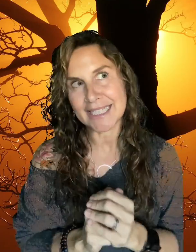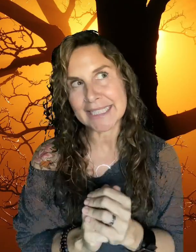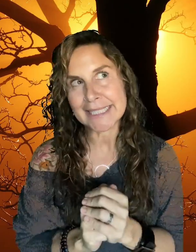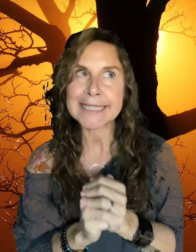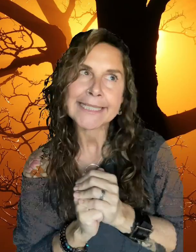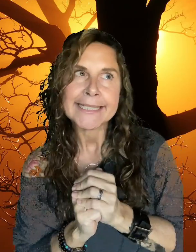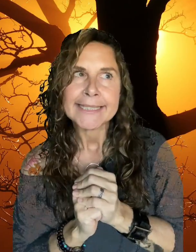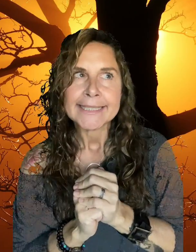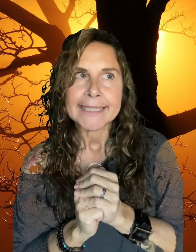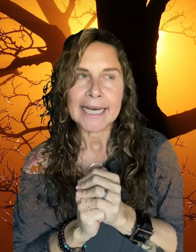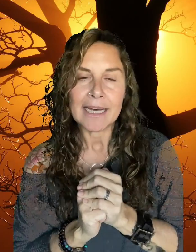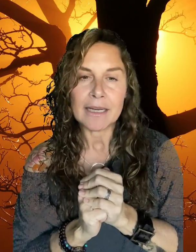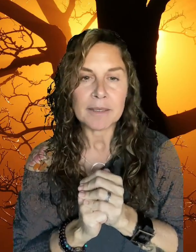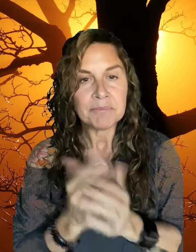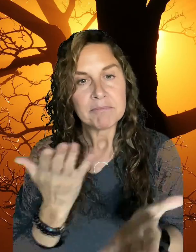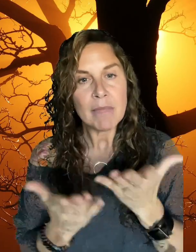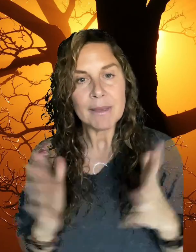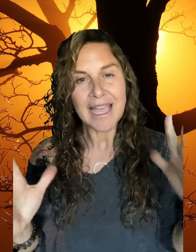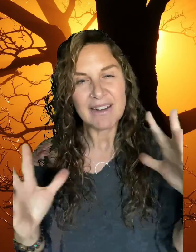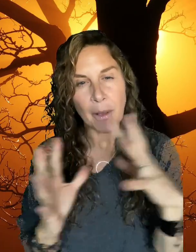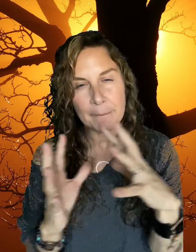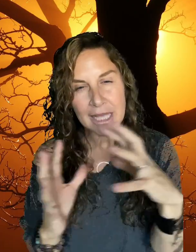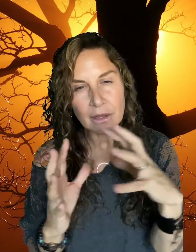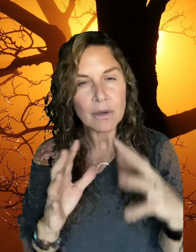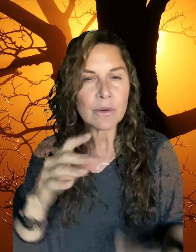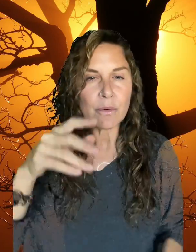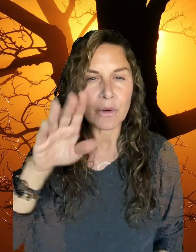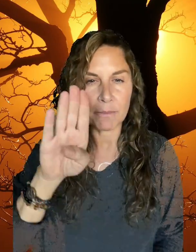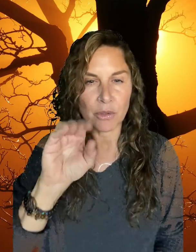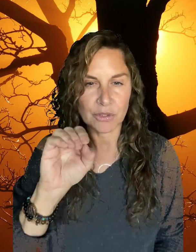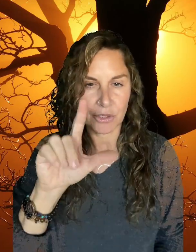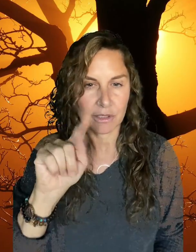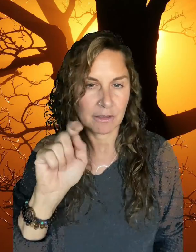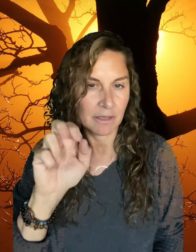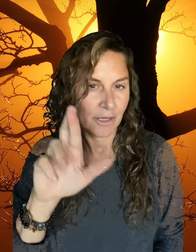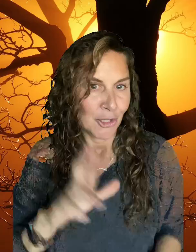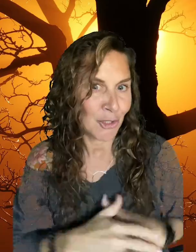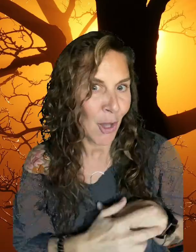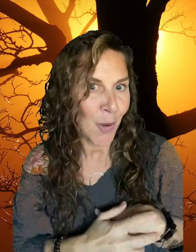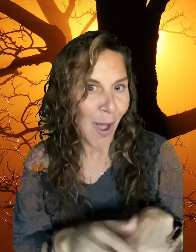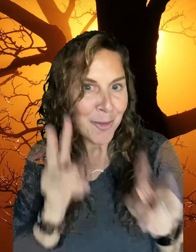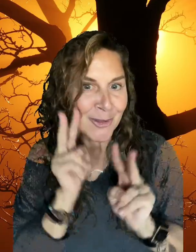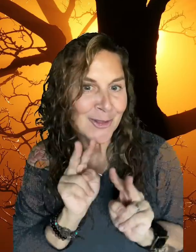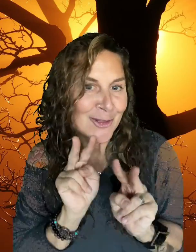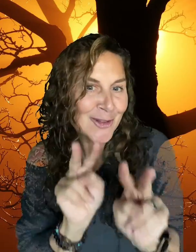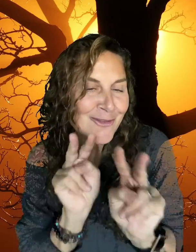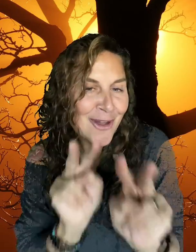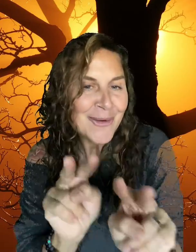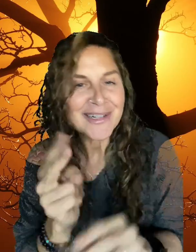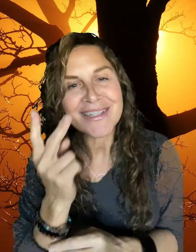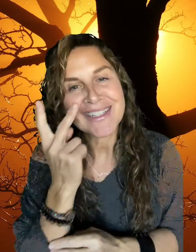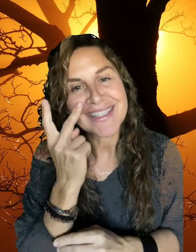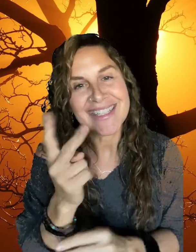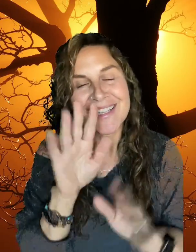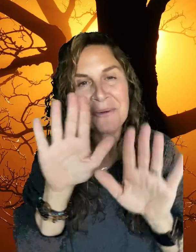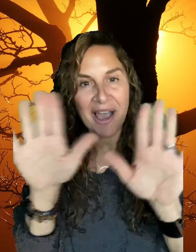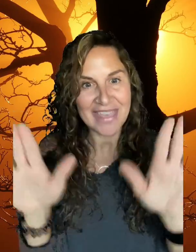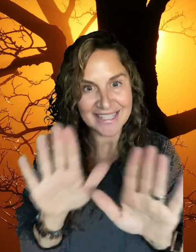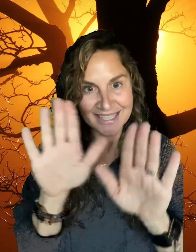and maybe kind of a pillow or a bolster. So I will look forward to seeing you on that Sunday,